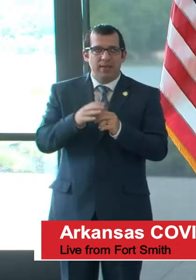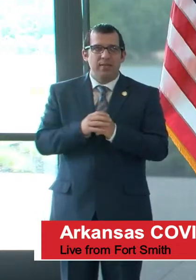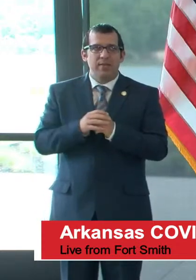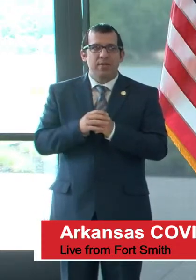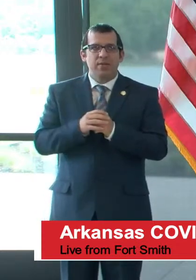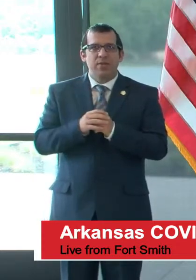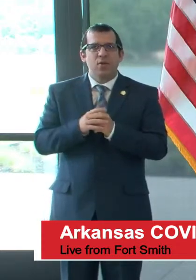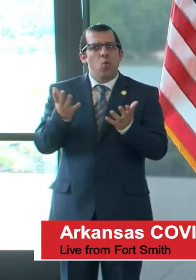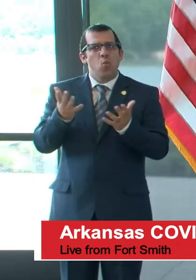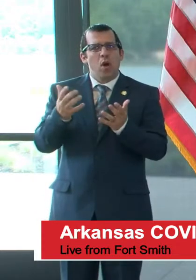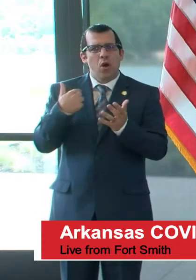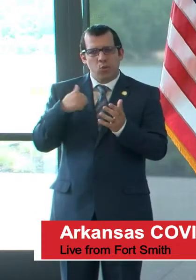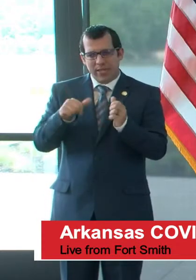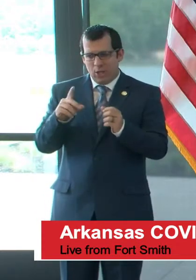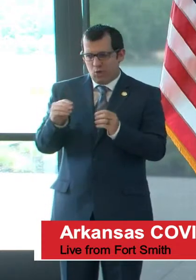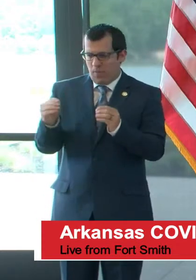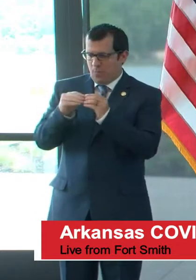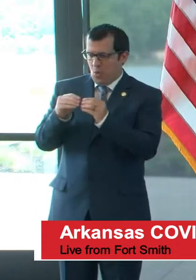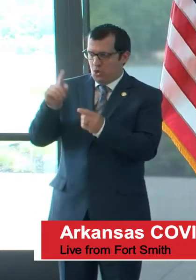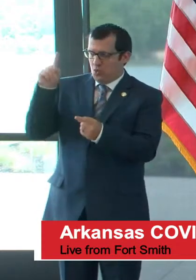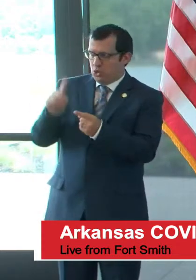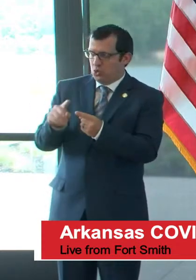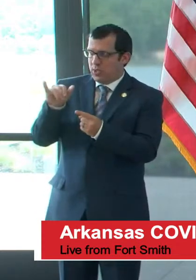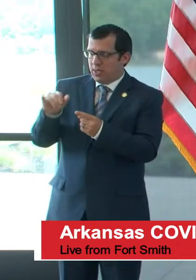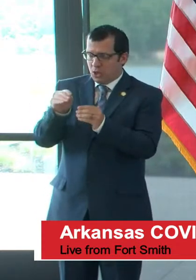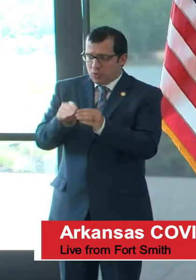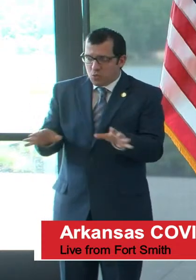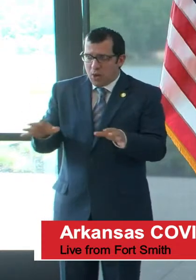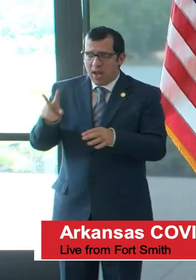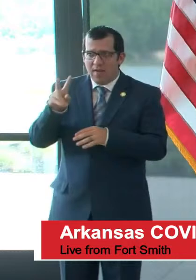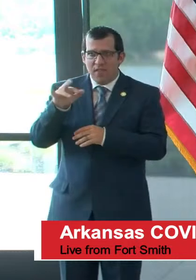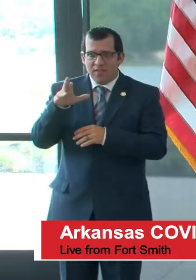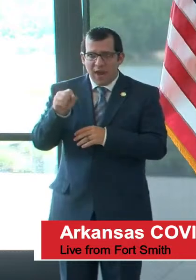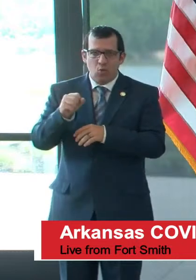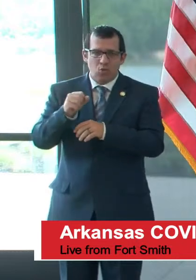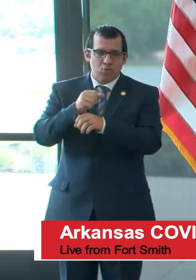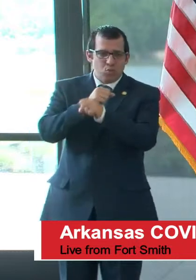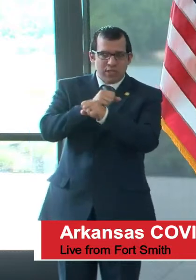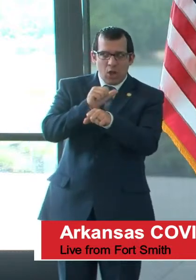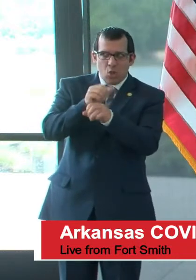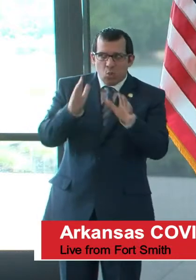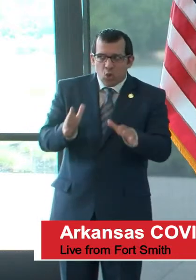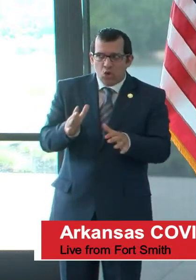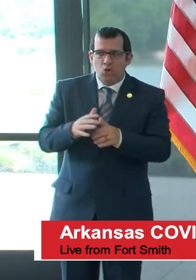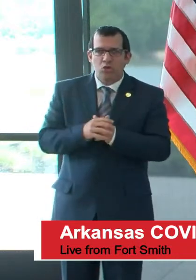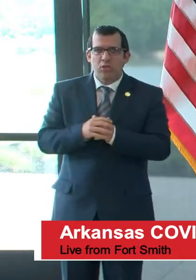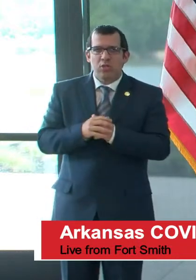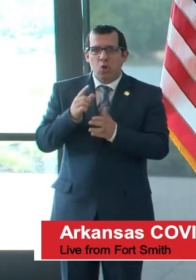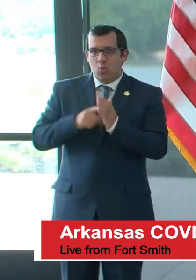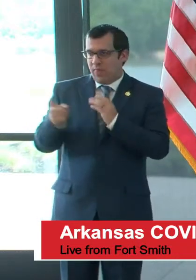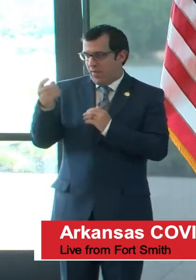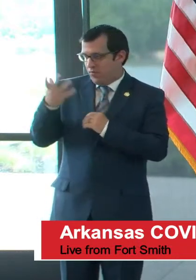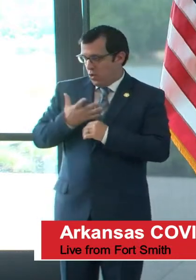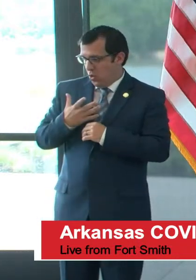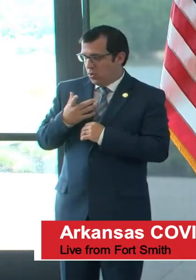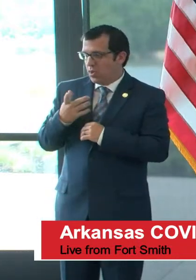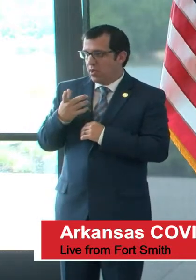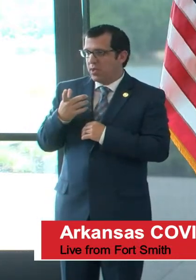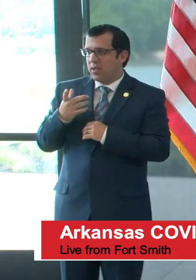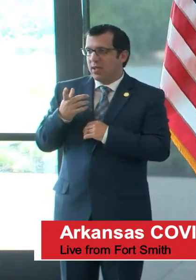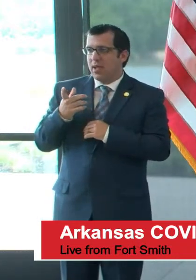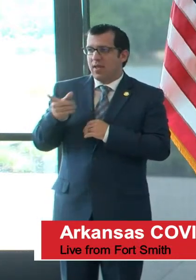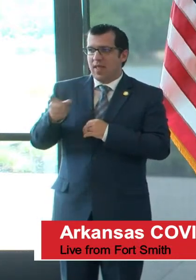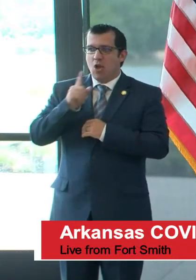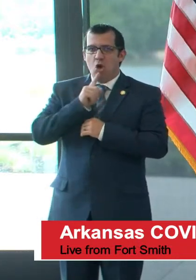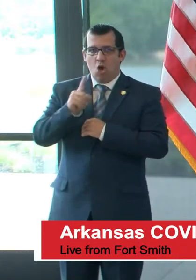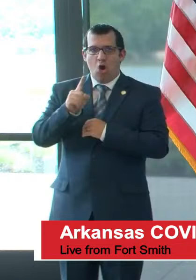more can be done to reduce the spread of the virus and protect the workers? What we've been told is that what they're doing is meeting and